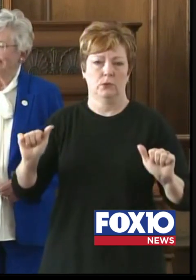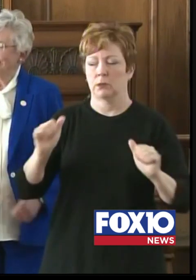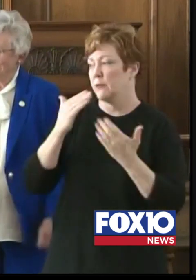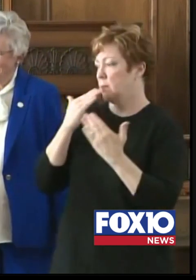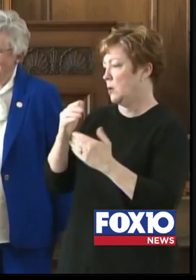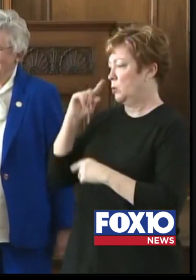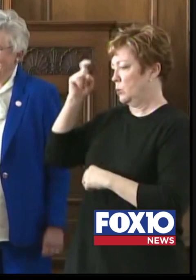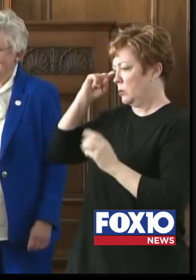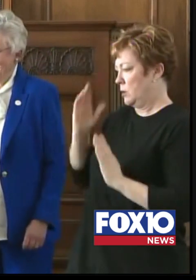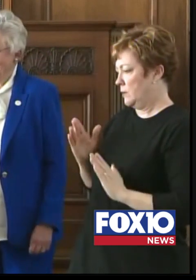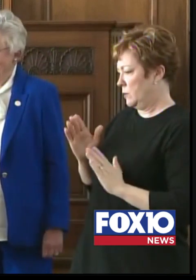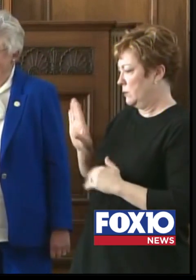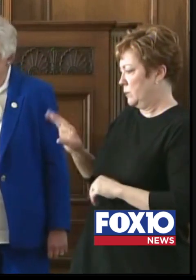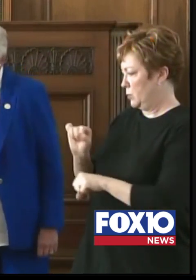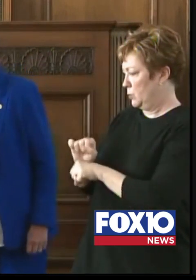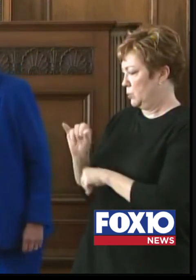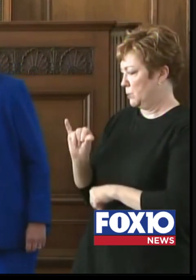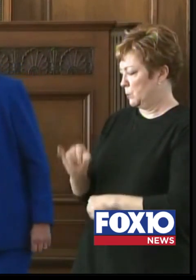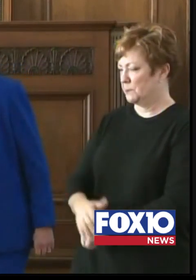Governor Allen, for what you're doing as well.